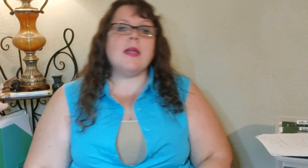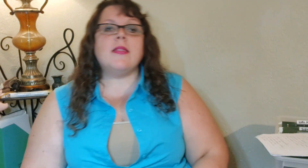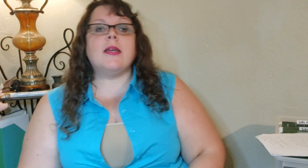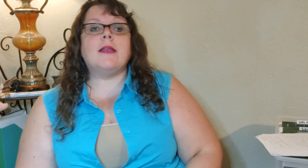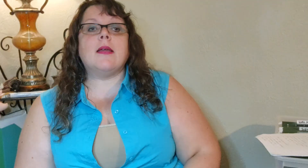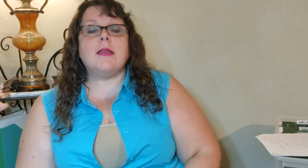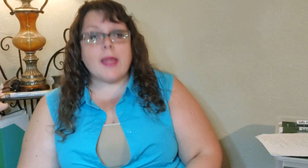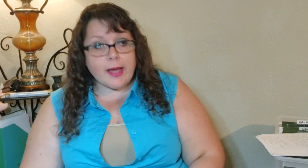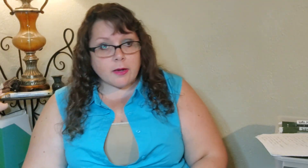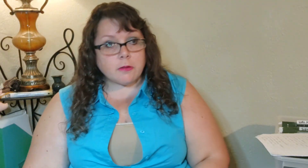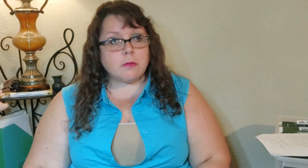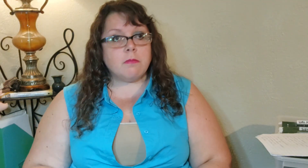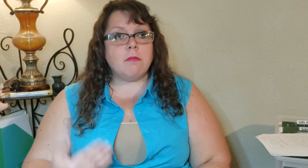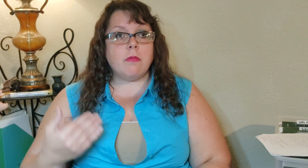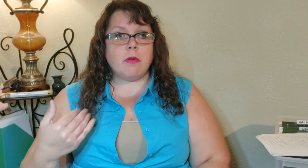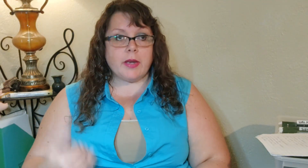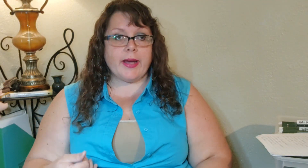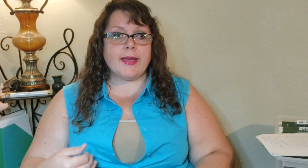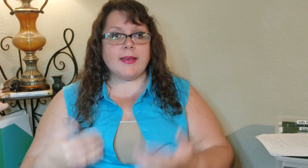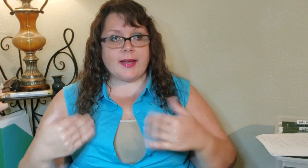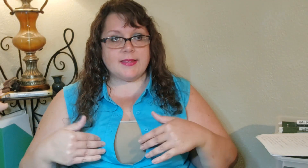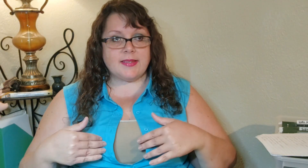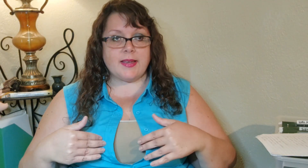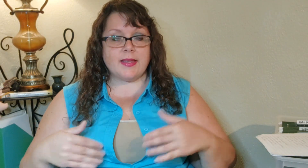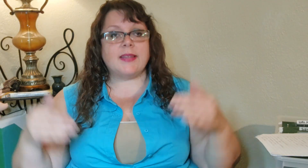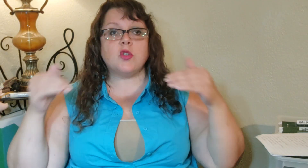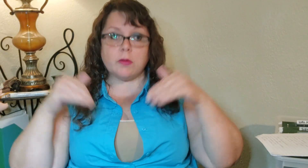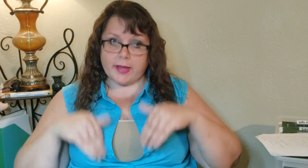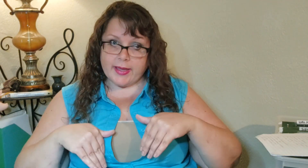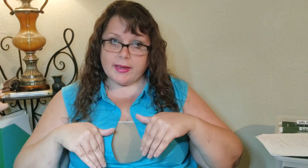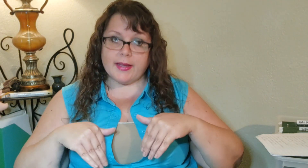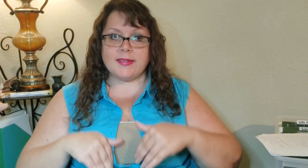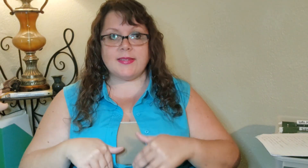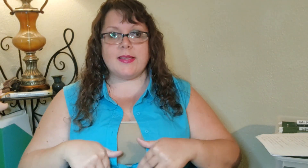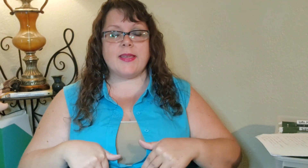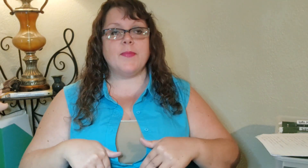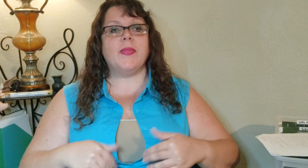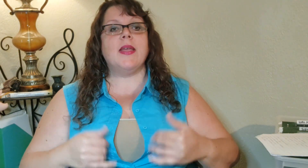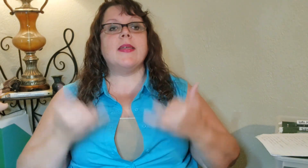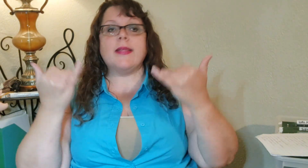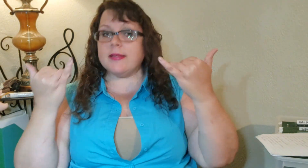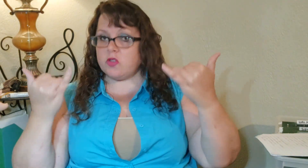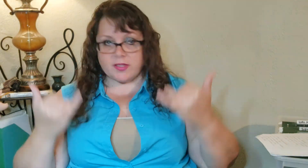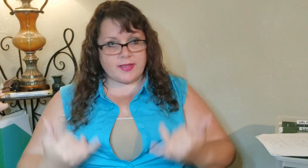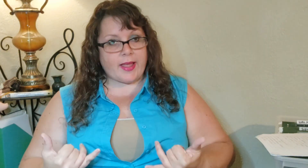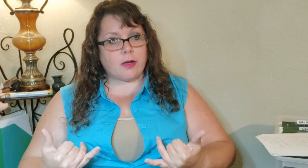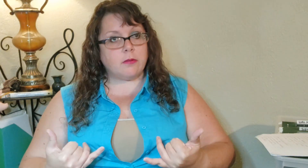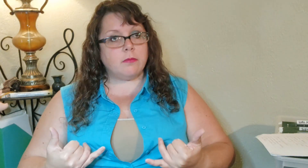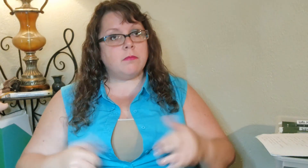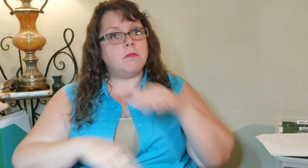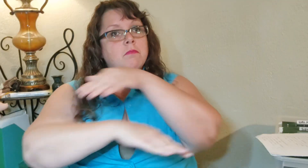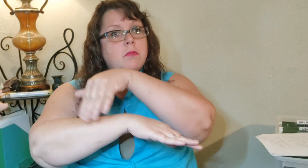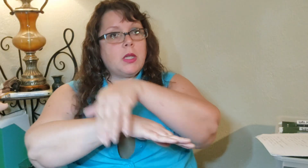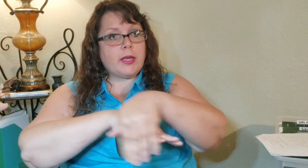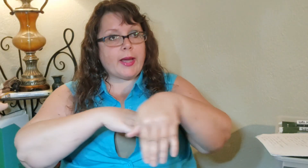And then now, night I see, like tonight I see, it's just now,